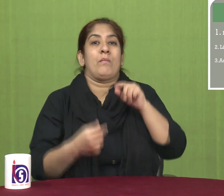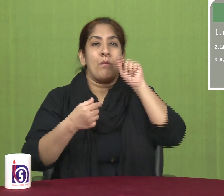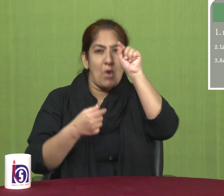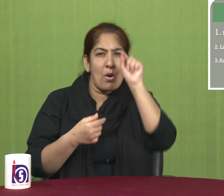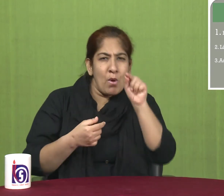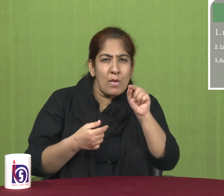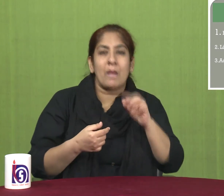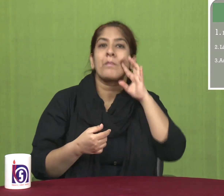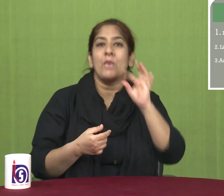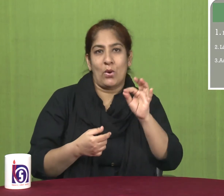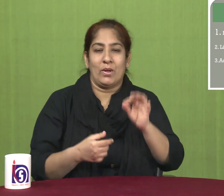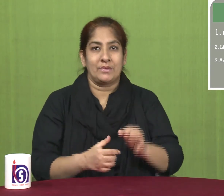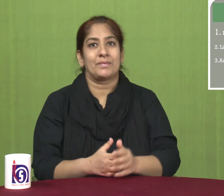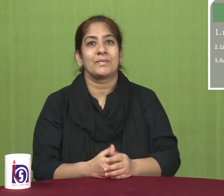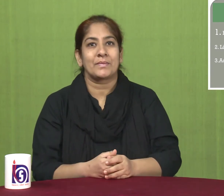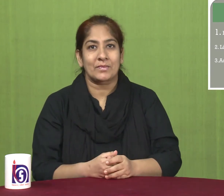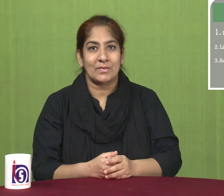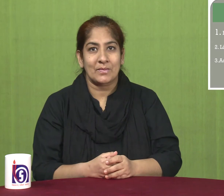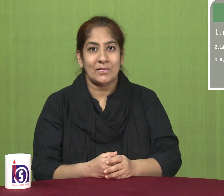So, there are few features we would be discussing.